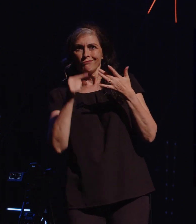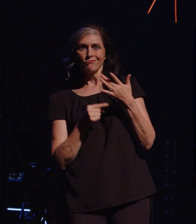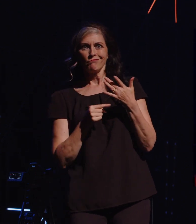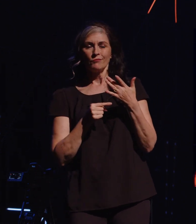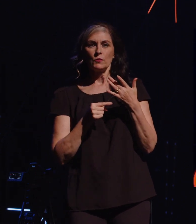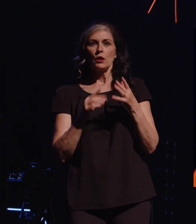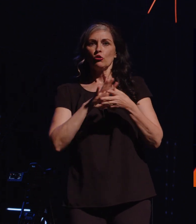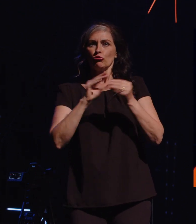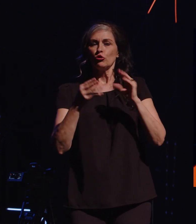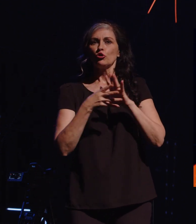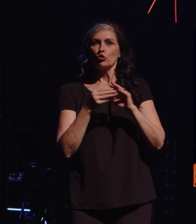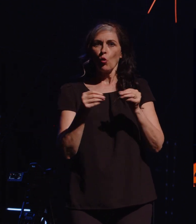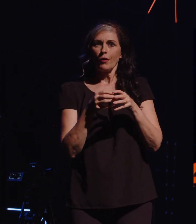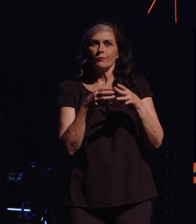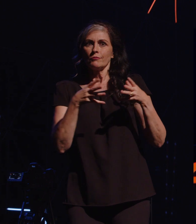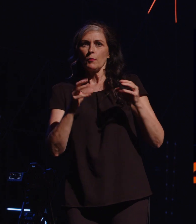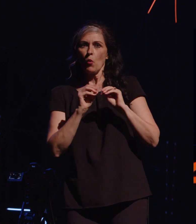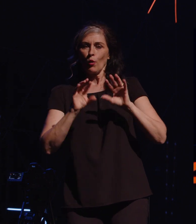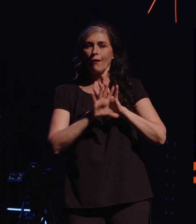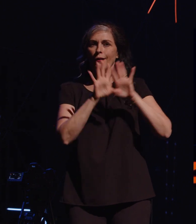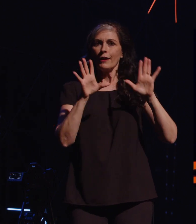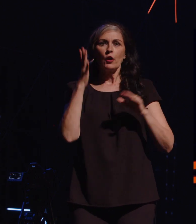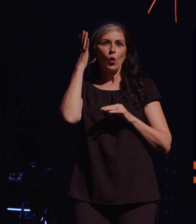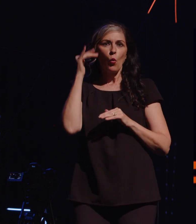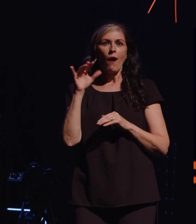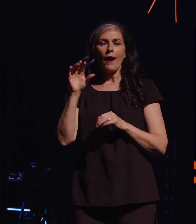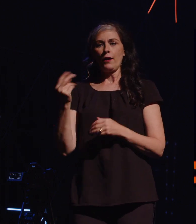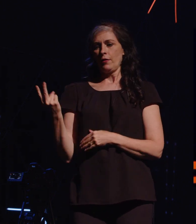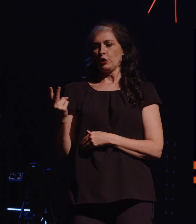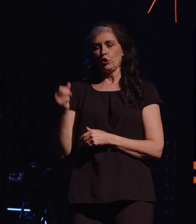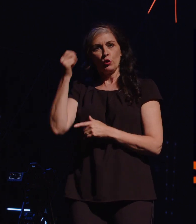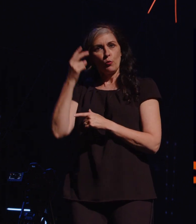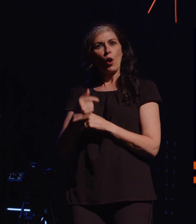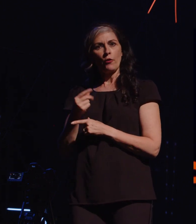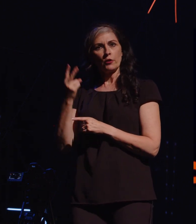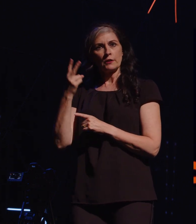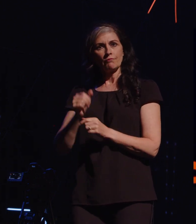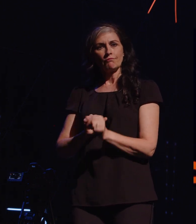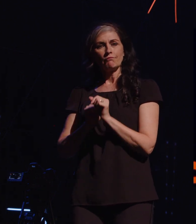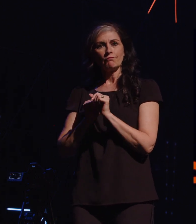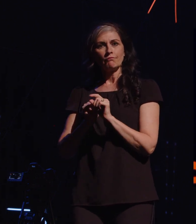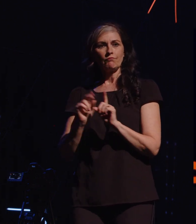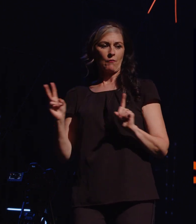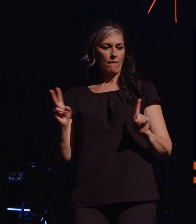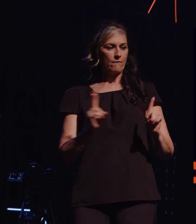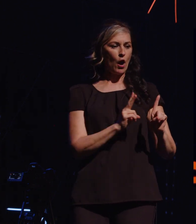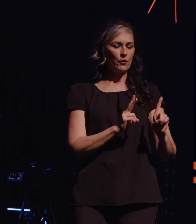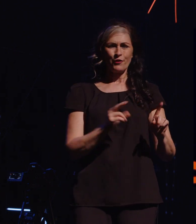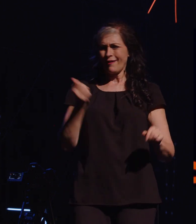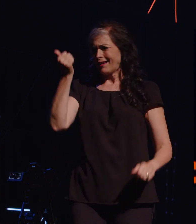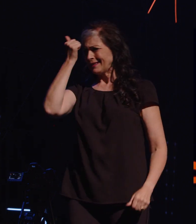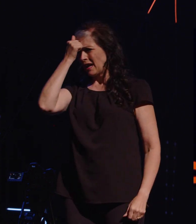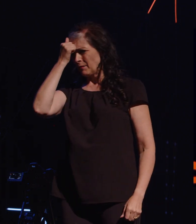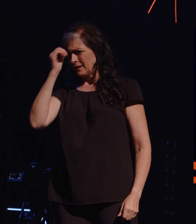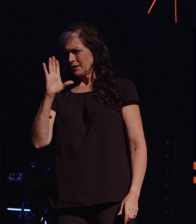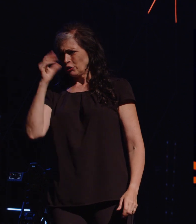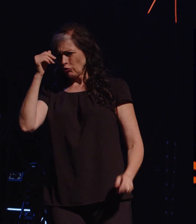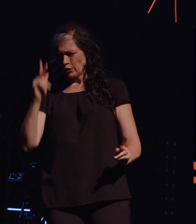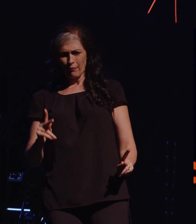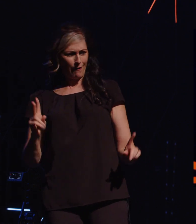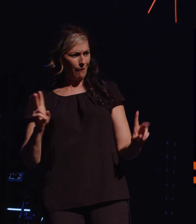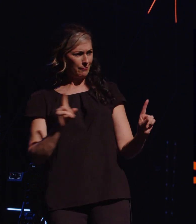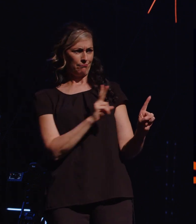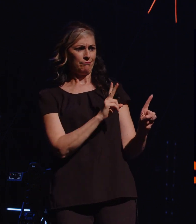the longer length story of this, more clarity on why Simon and Andrew even followed Jesus. They weren't dummies following a strange man they'd never met